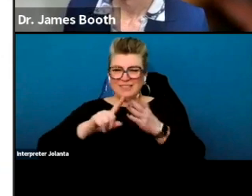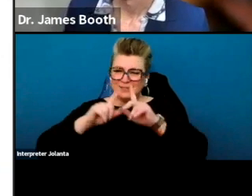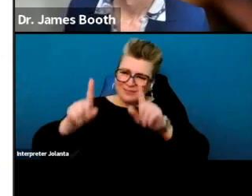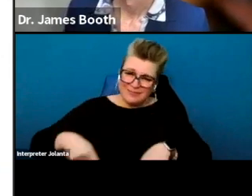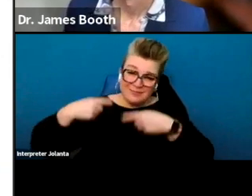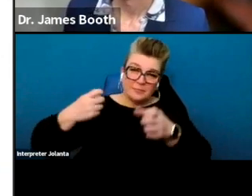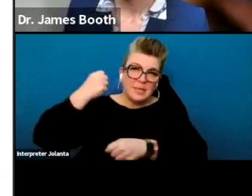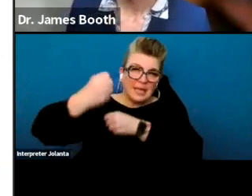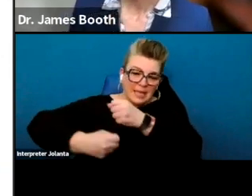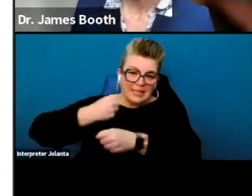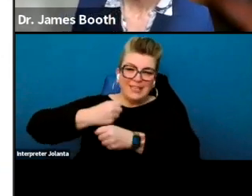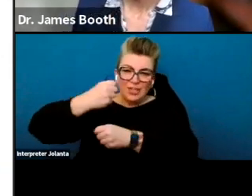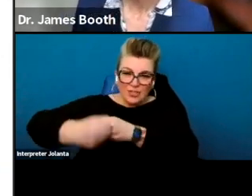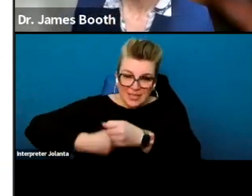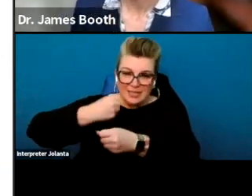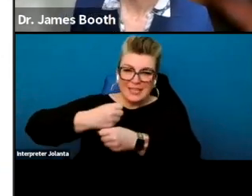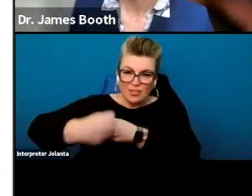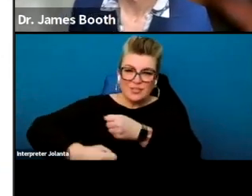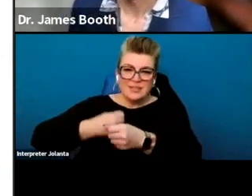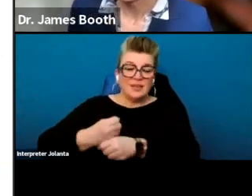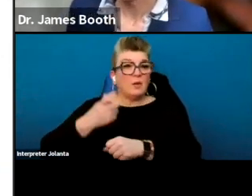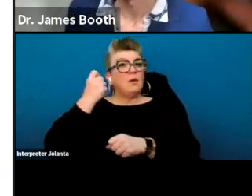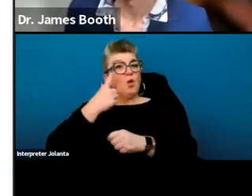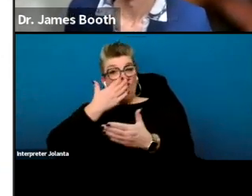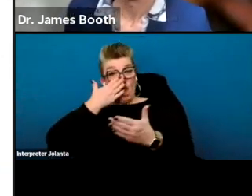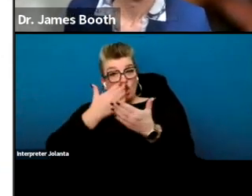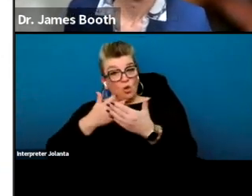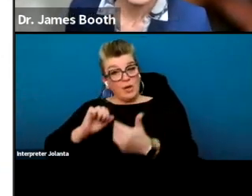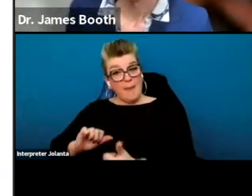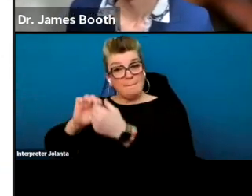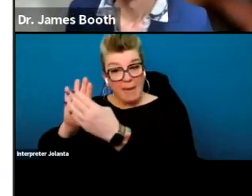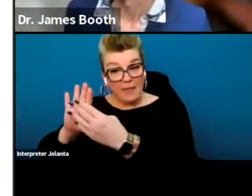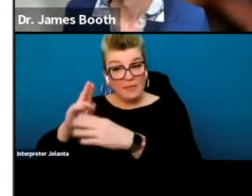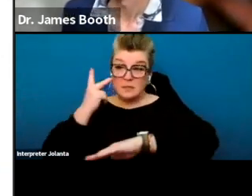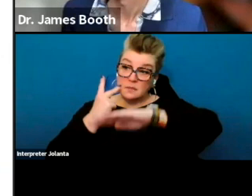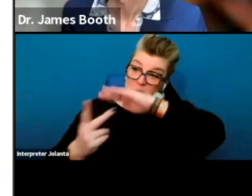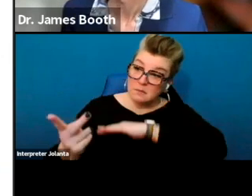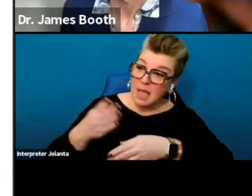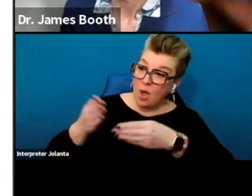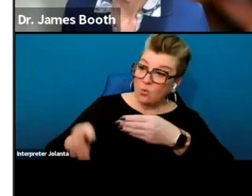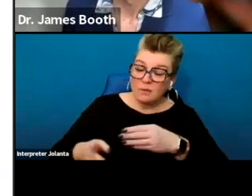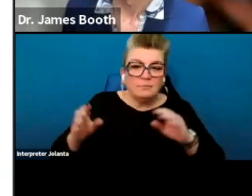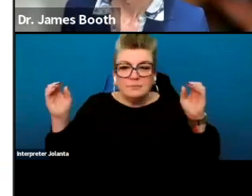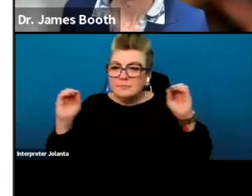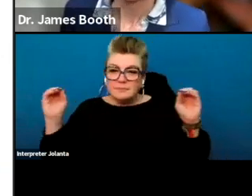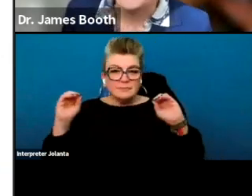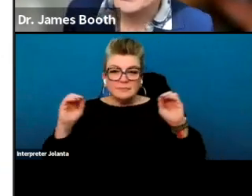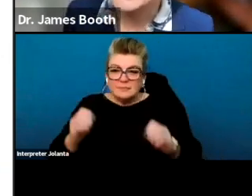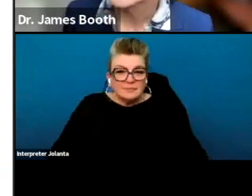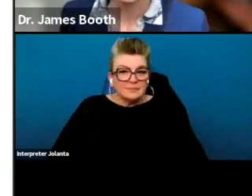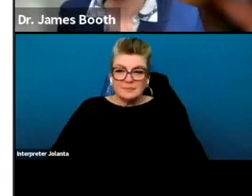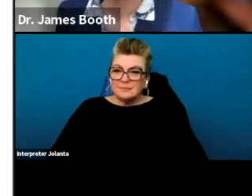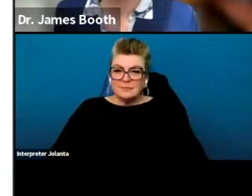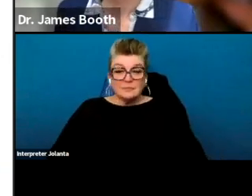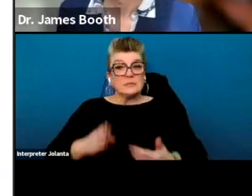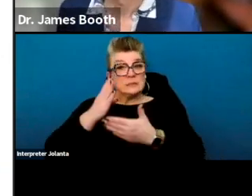don't have good methods to predict outcomes, so developmental trajectories. So some